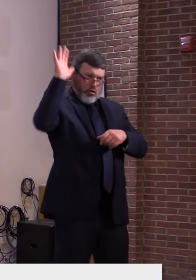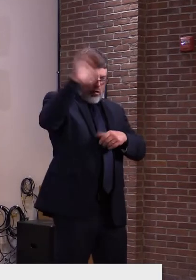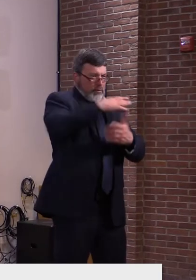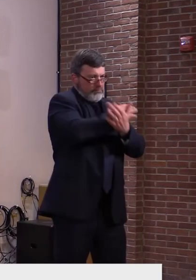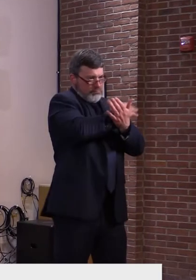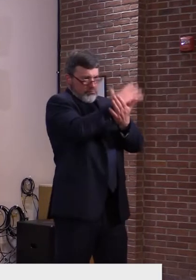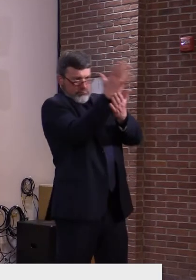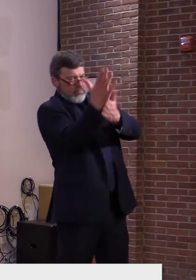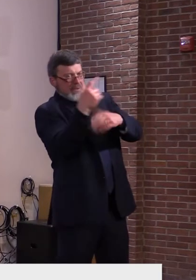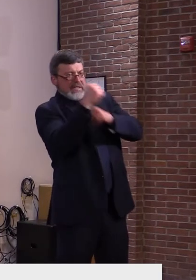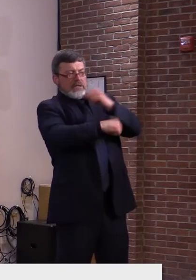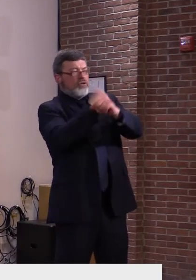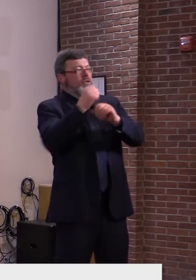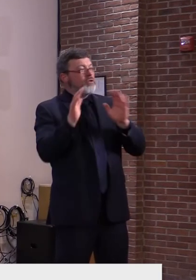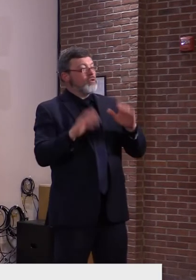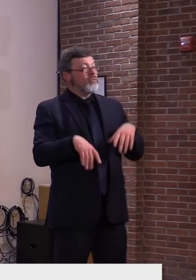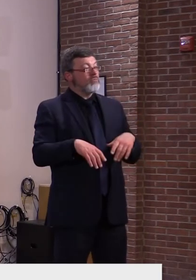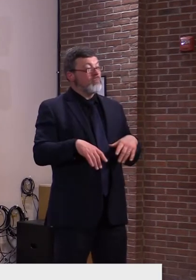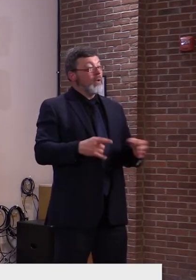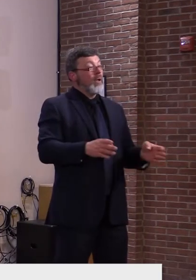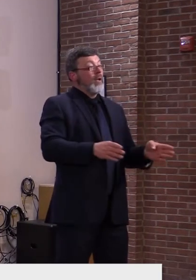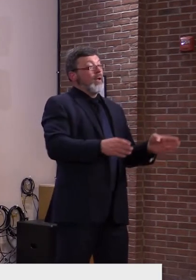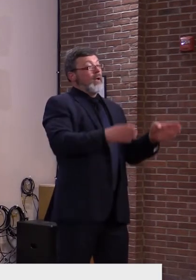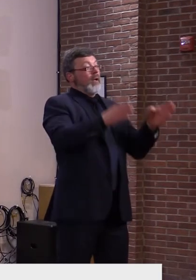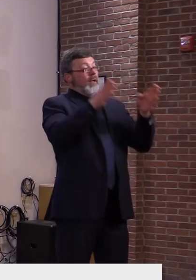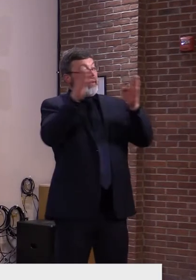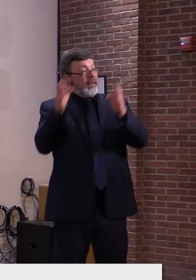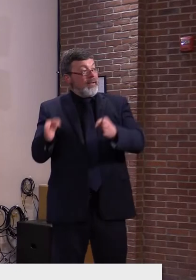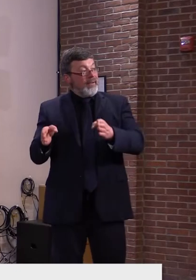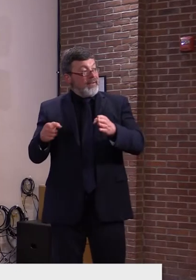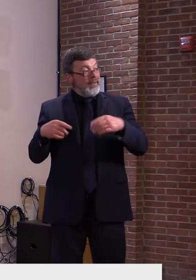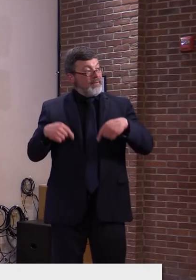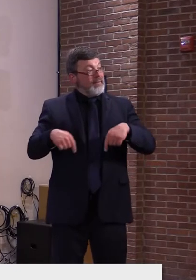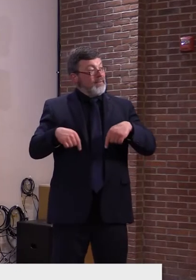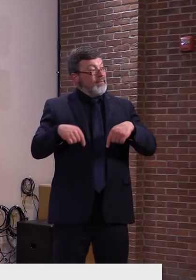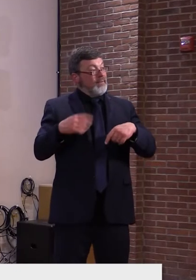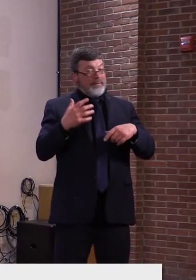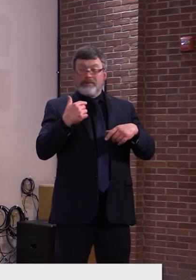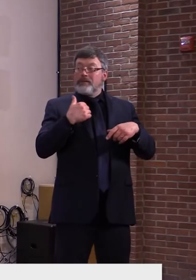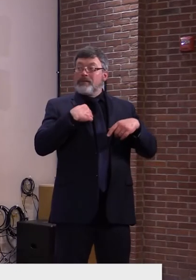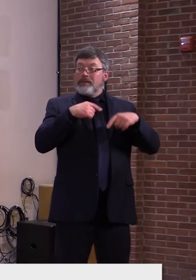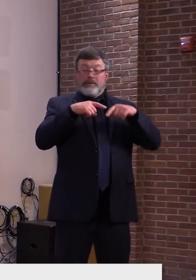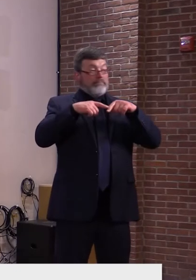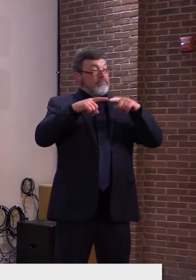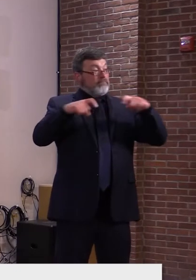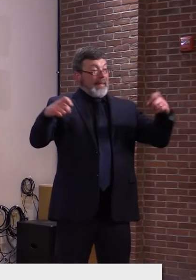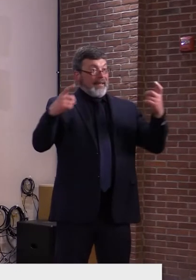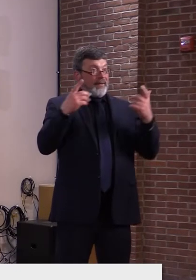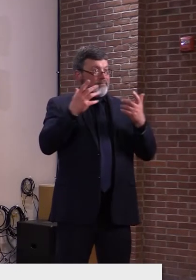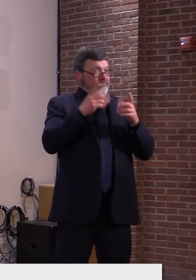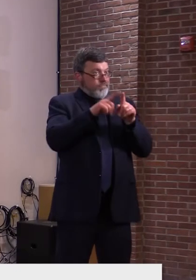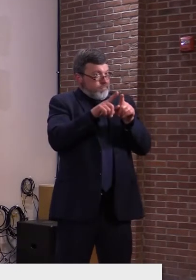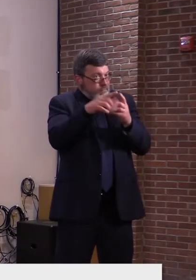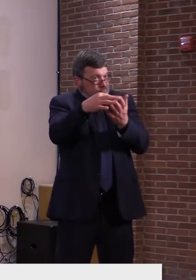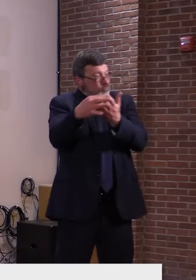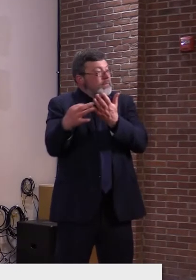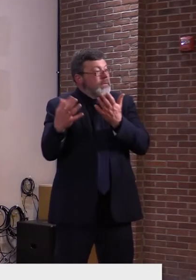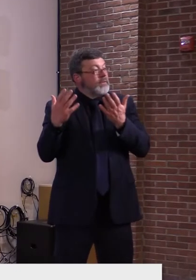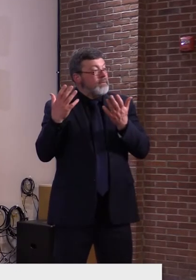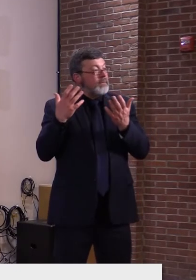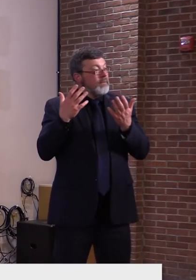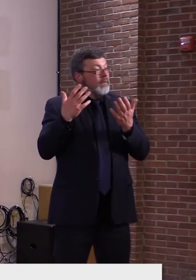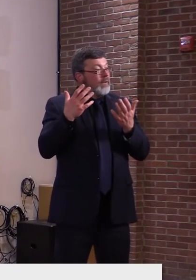And there's been a lot of pressure on the state investments about getting out of fossil fuels, et